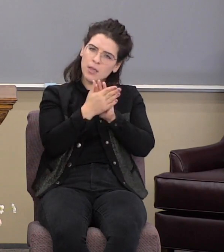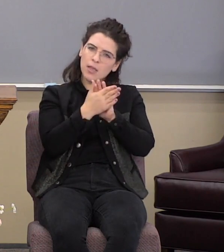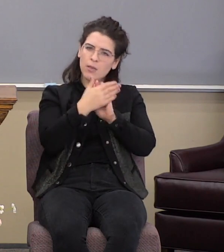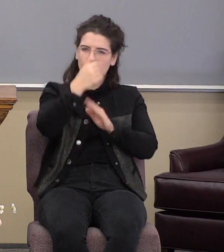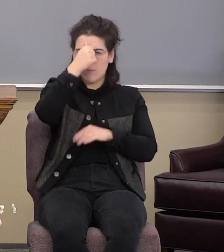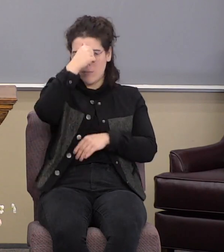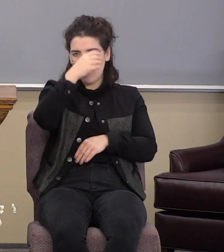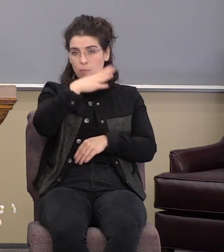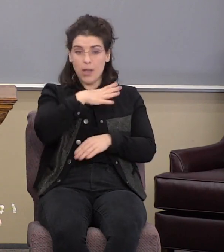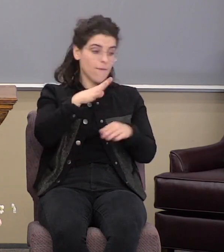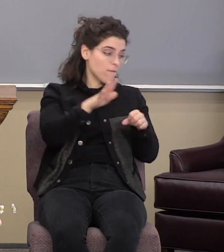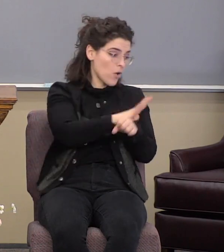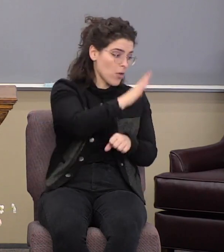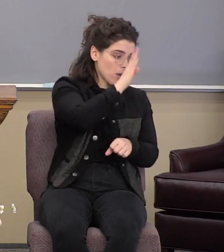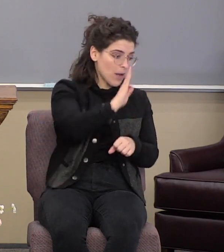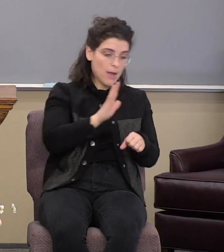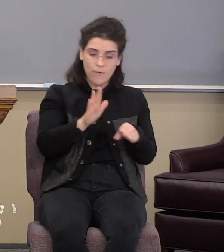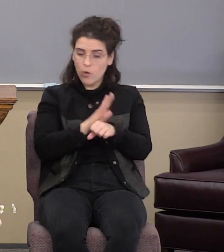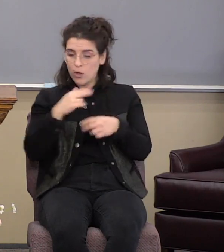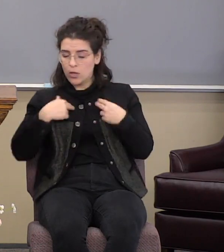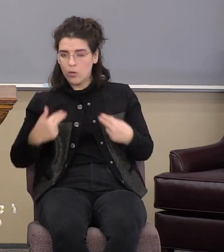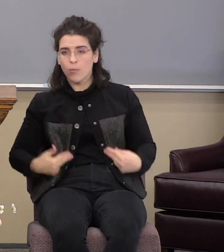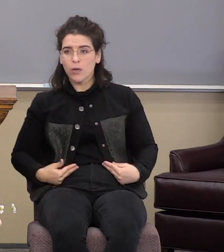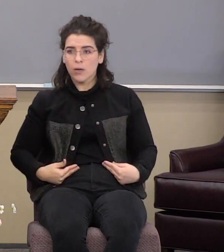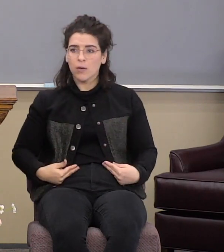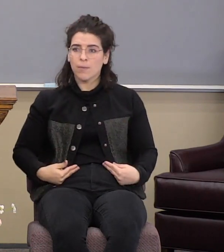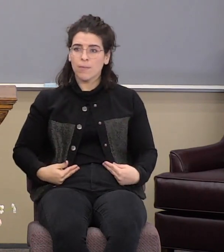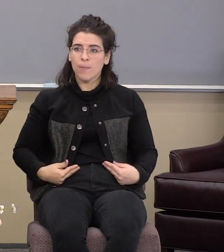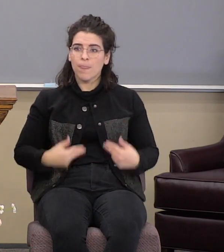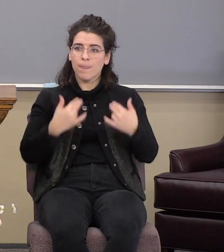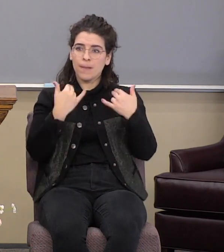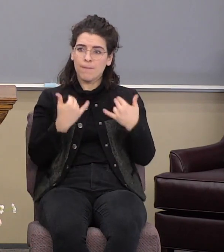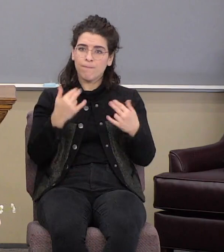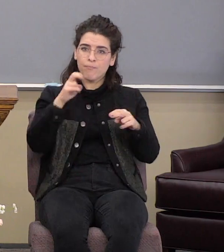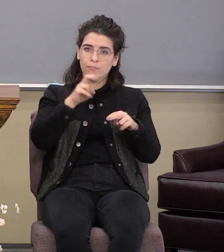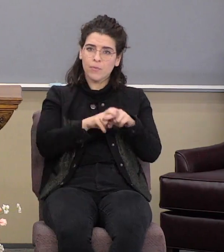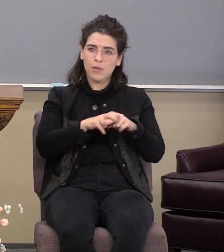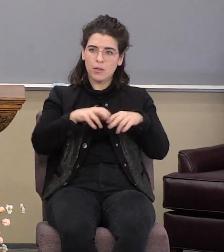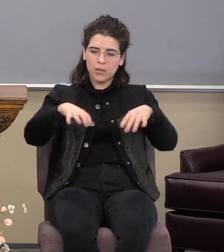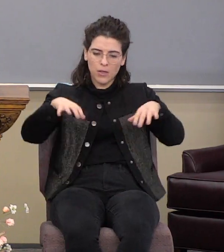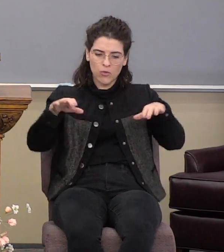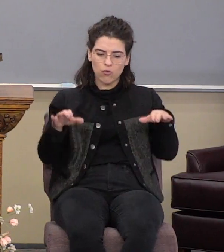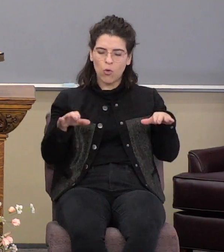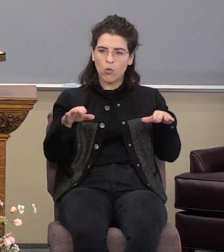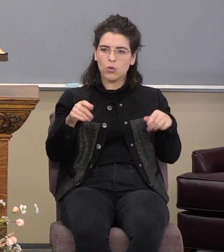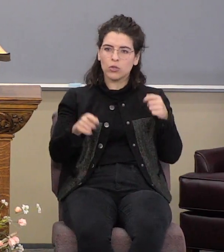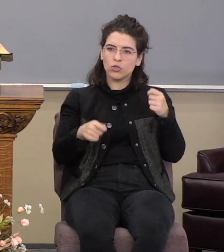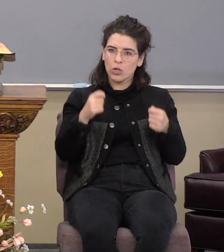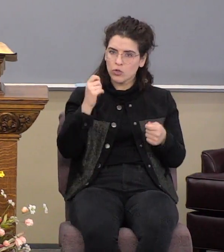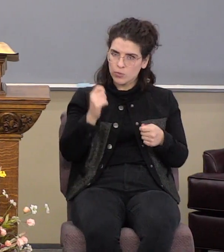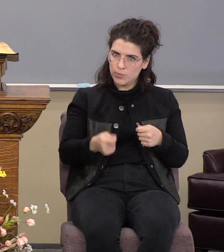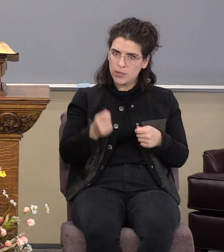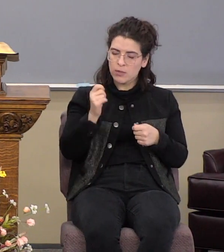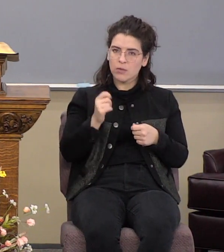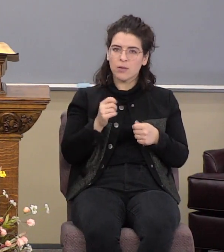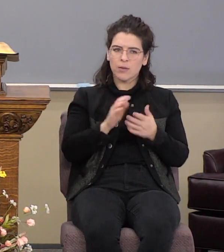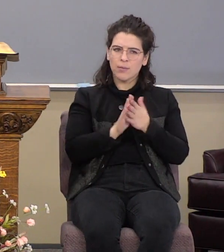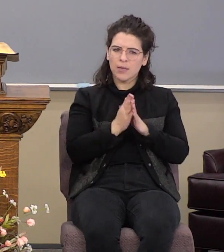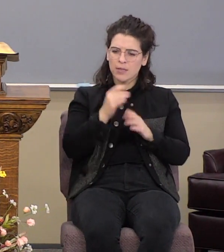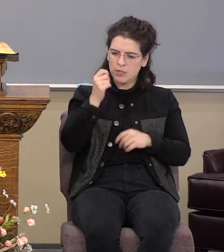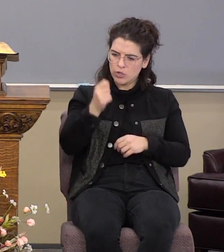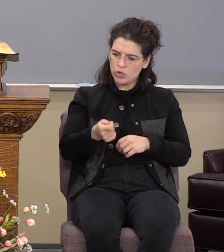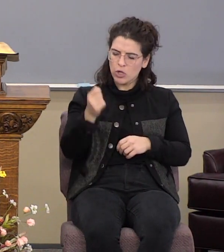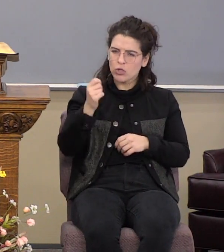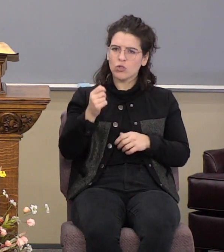man, fully God, fully human, and now sits on that throne of judgment and begins to judge a